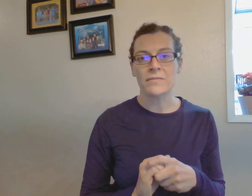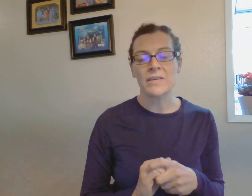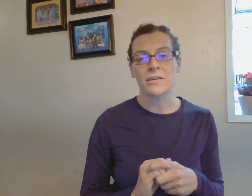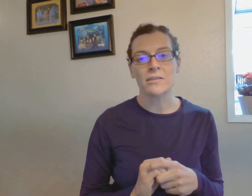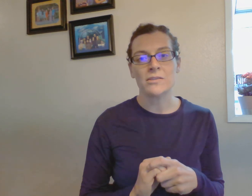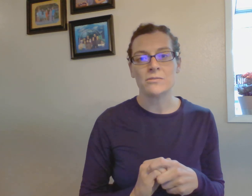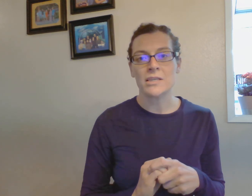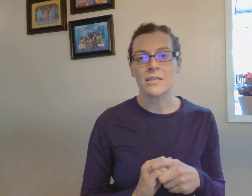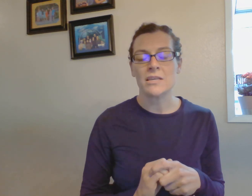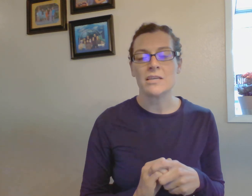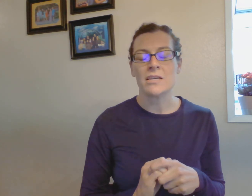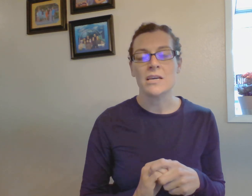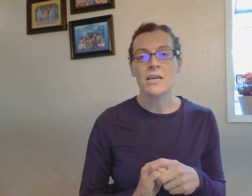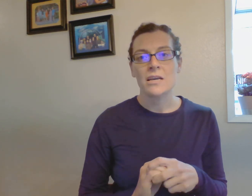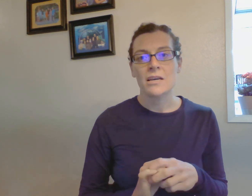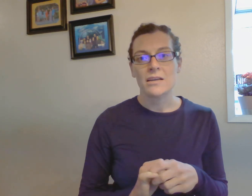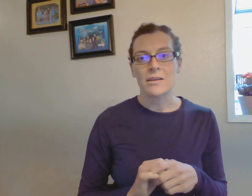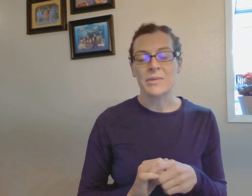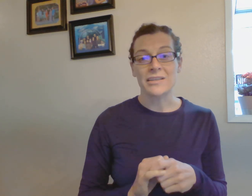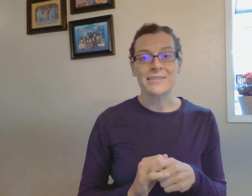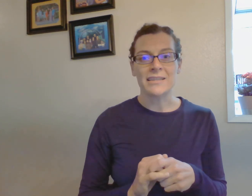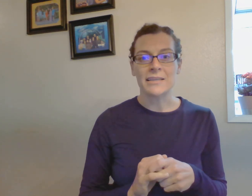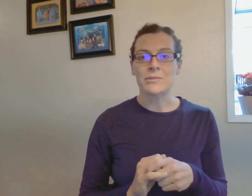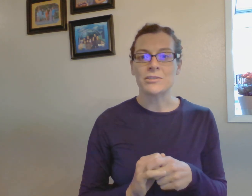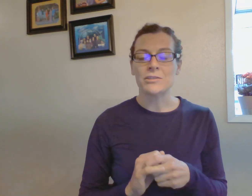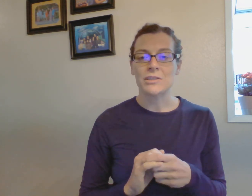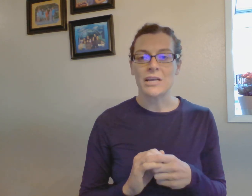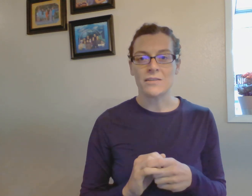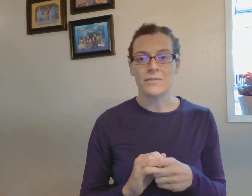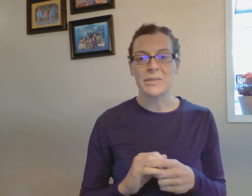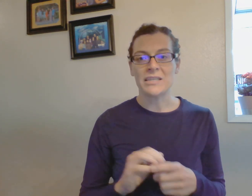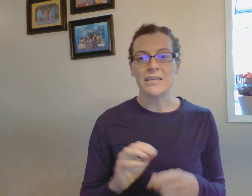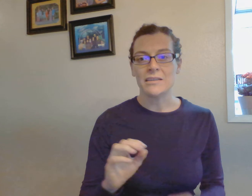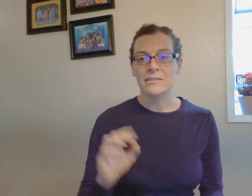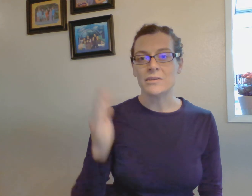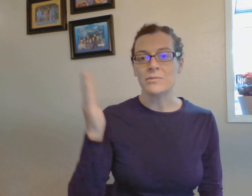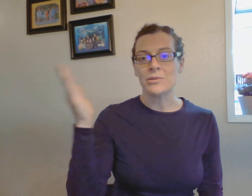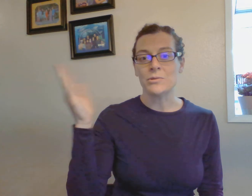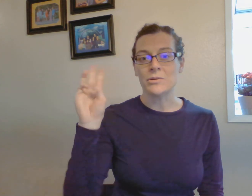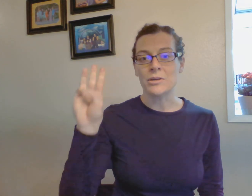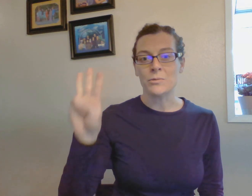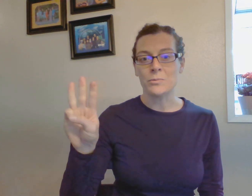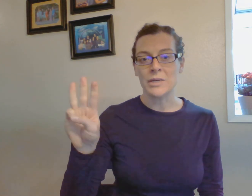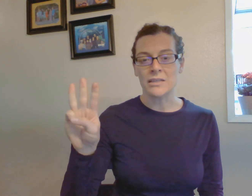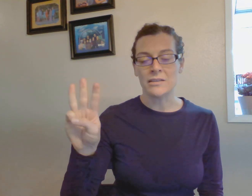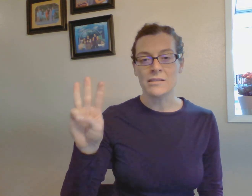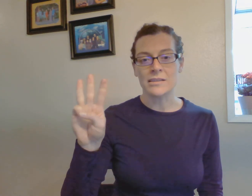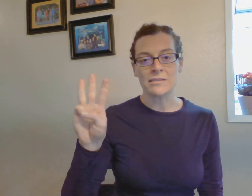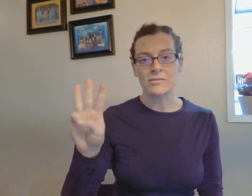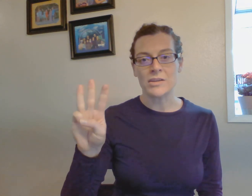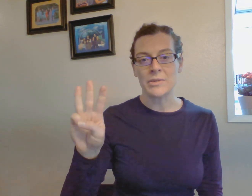fingers using the American Sign Language alphabet. So your will, this is W